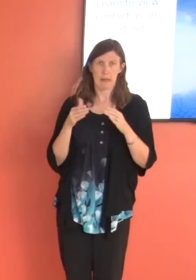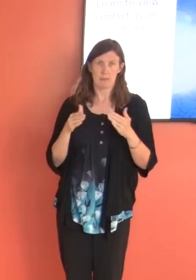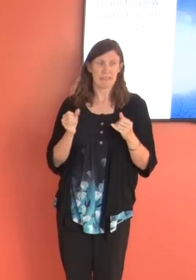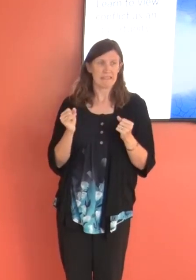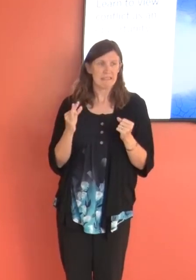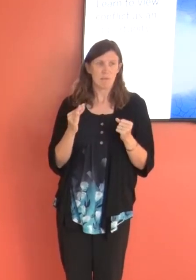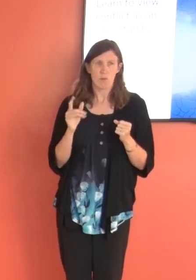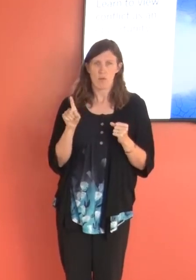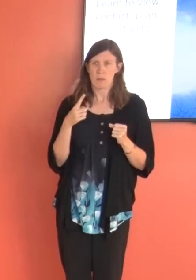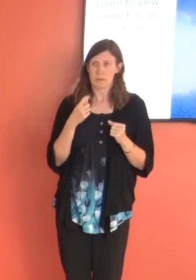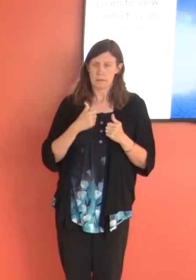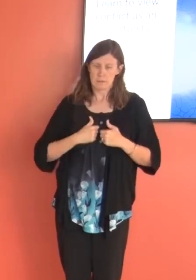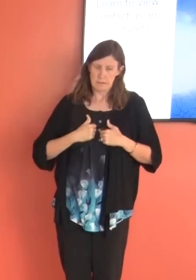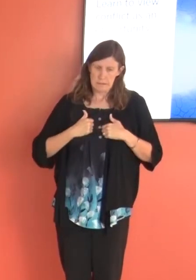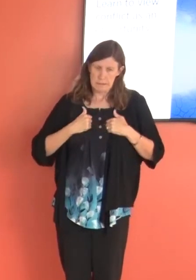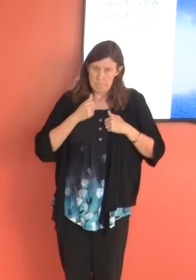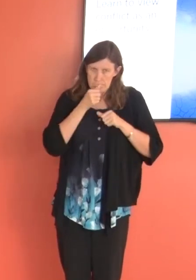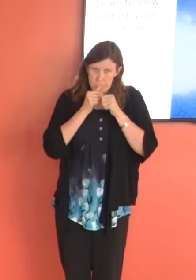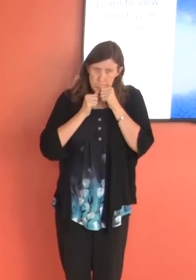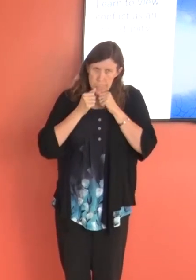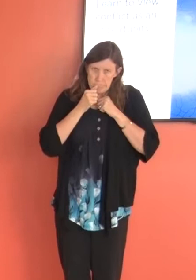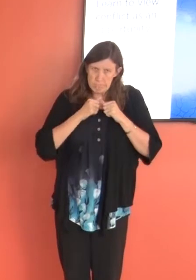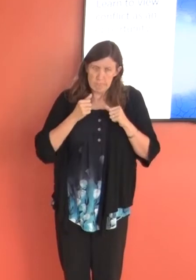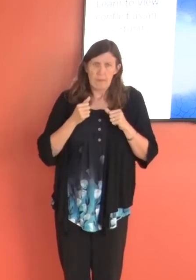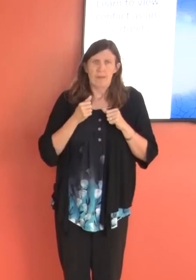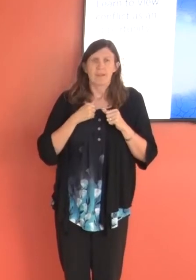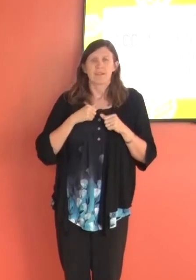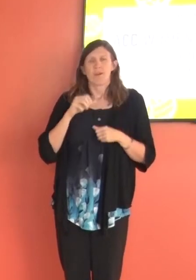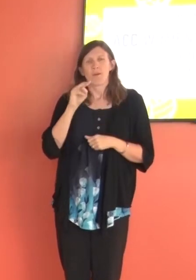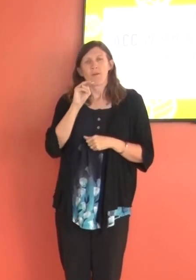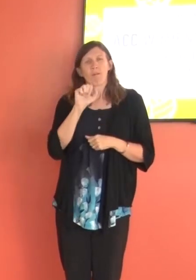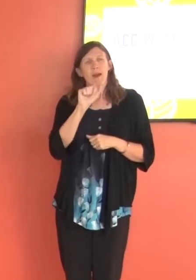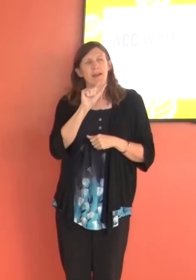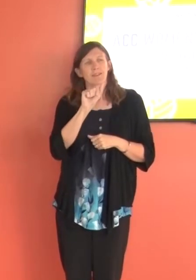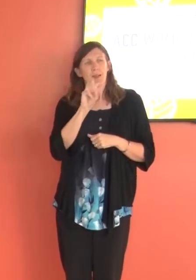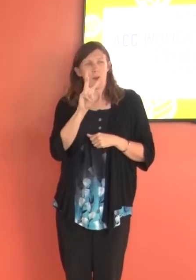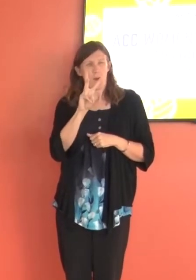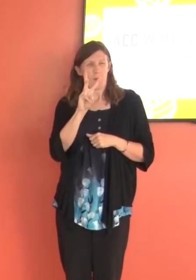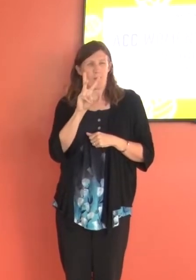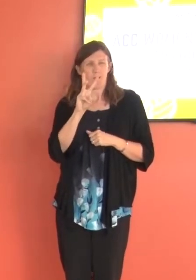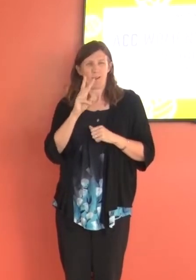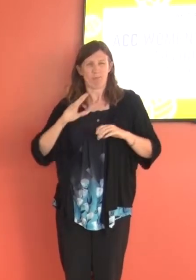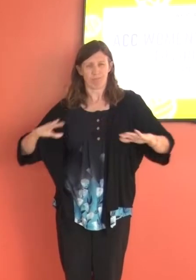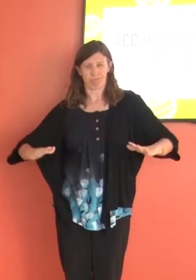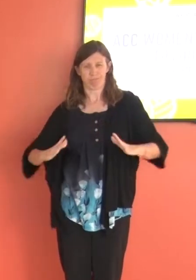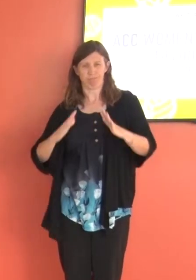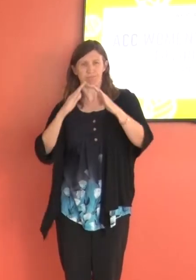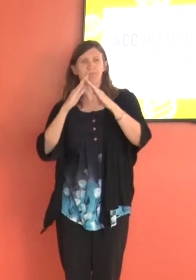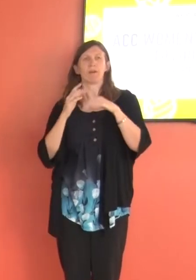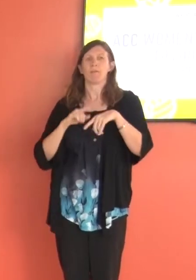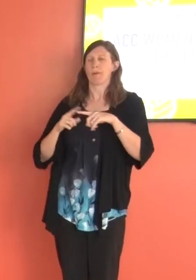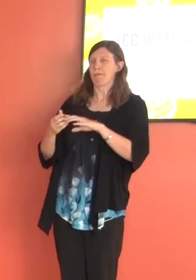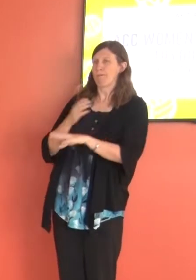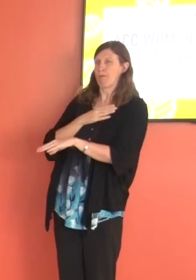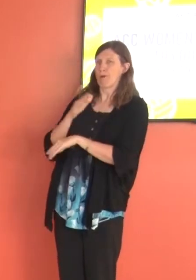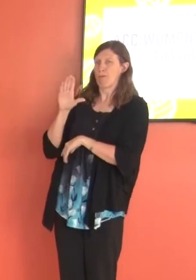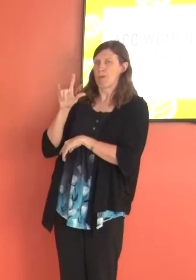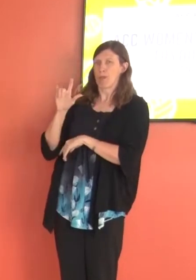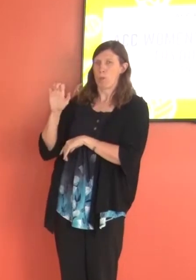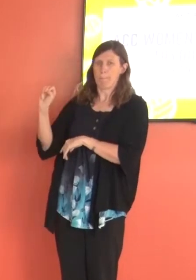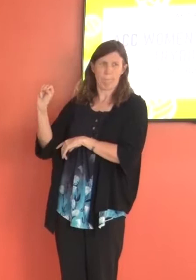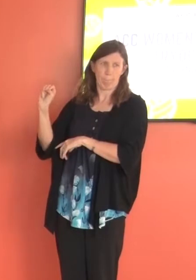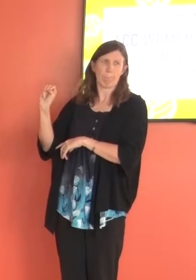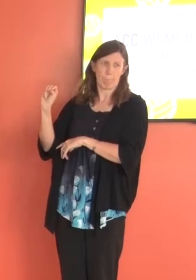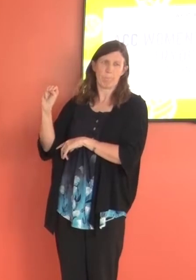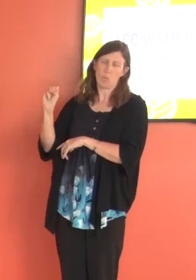to survive. So we have to put Maslow's before Bloom's. We are definitely focused on Bloom's taxonomy, but we have to make sure